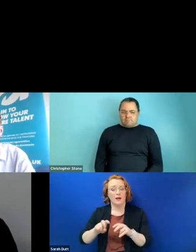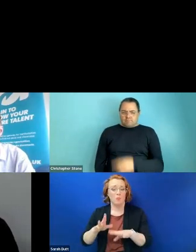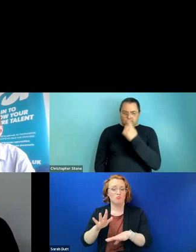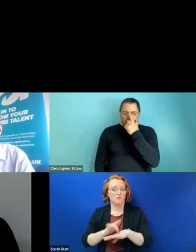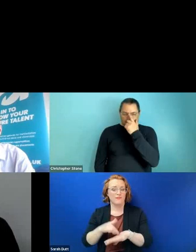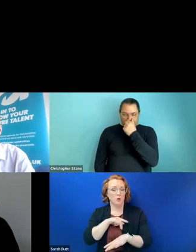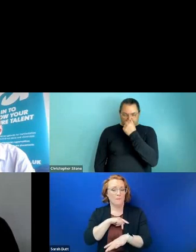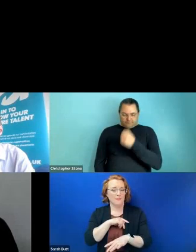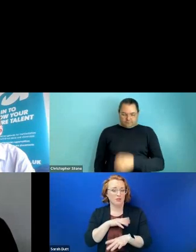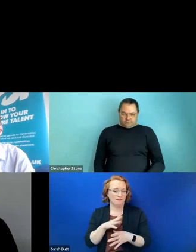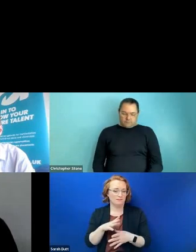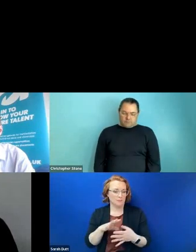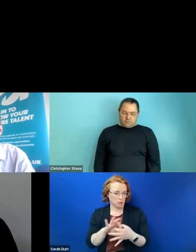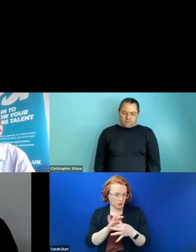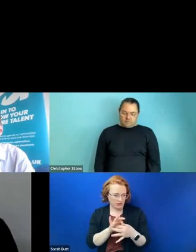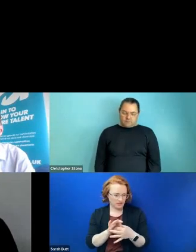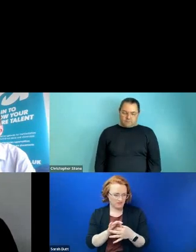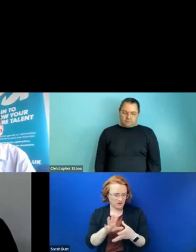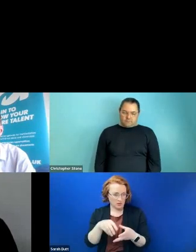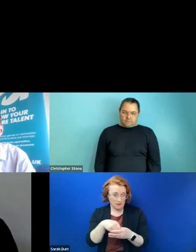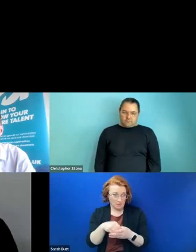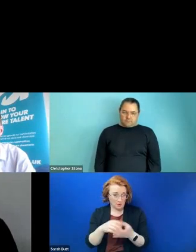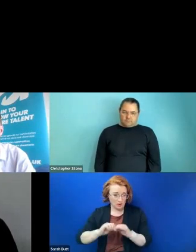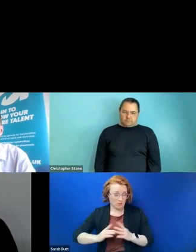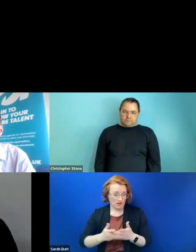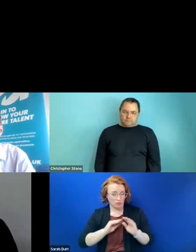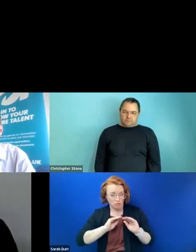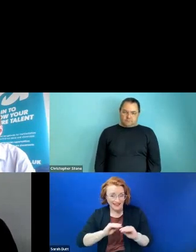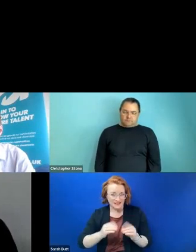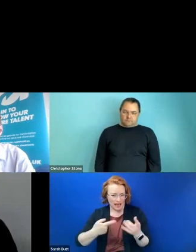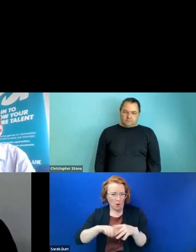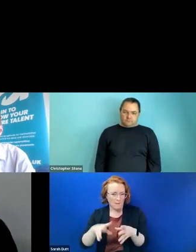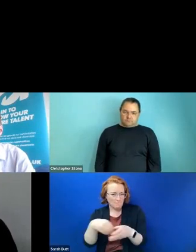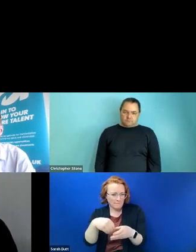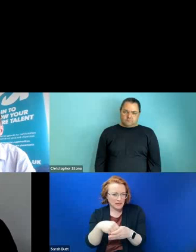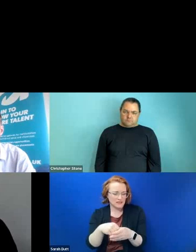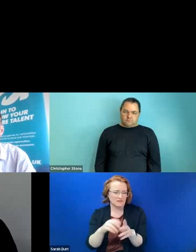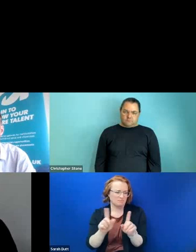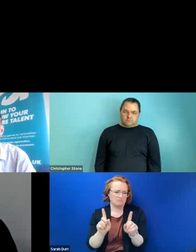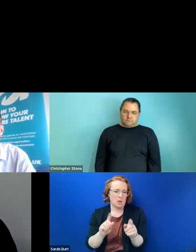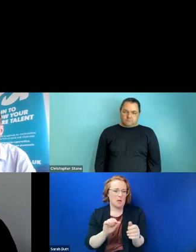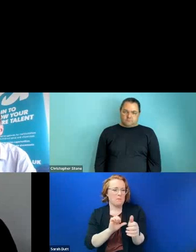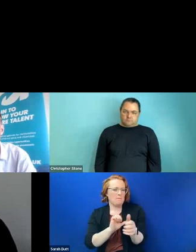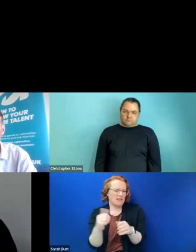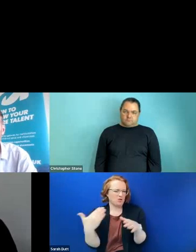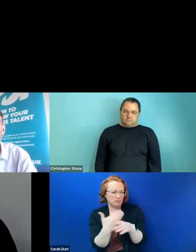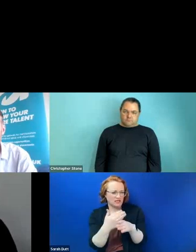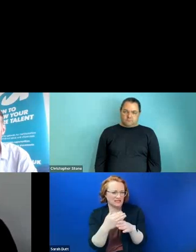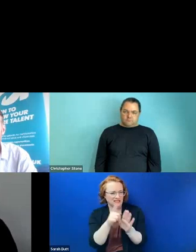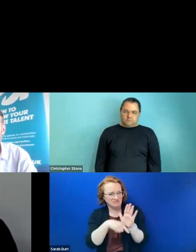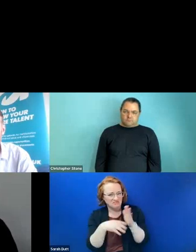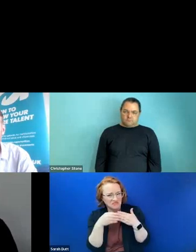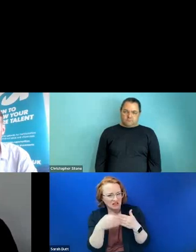Membership Association, which means we provide training for our members, best practice guidelines. We also have a